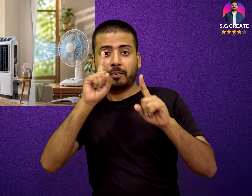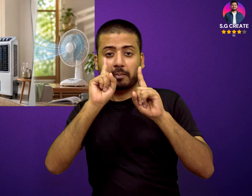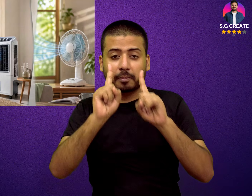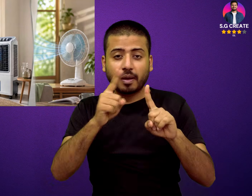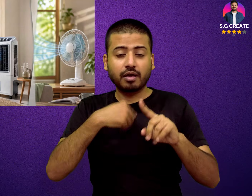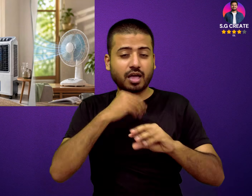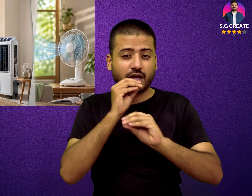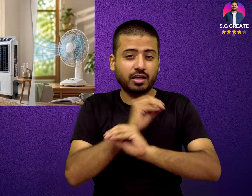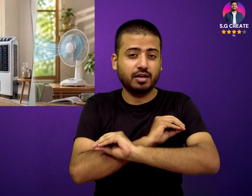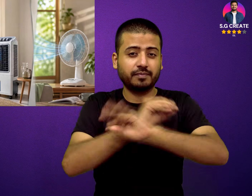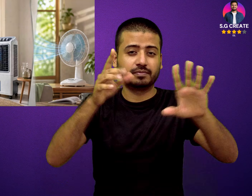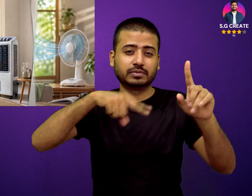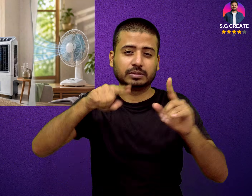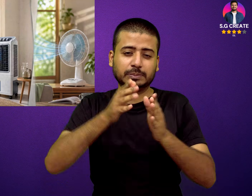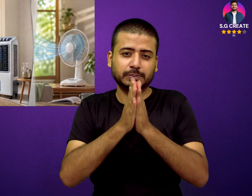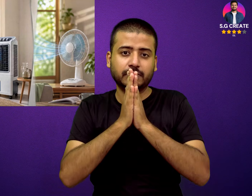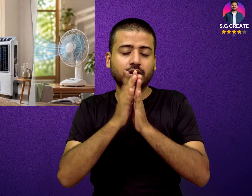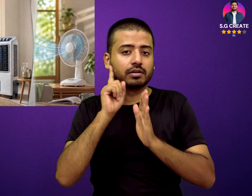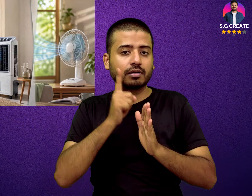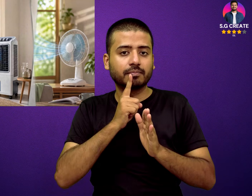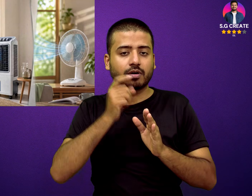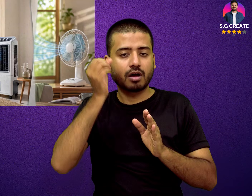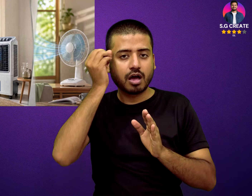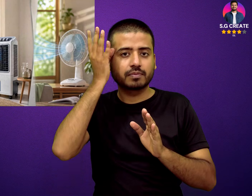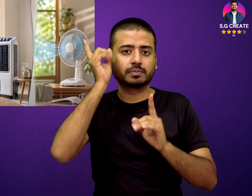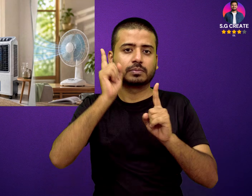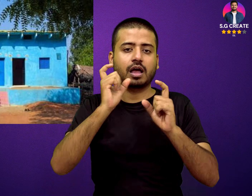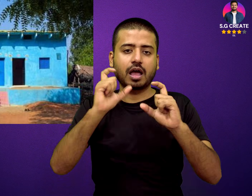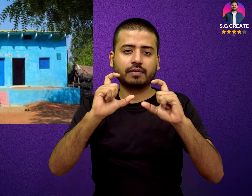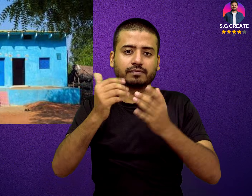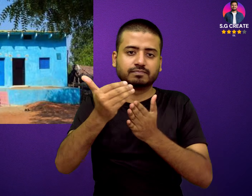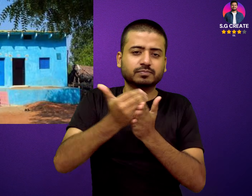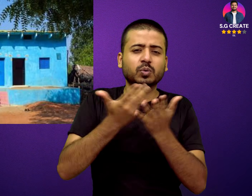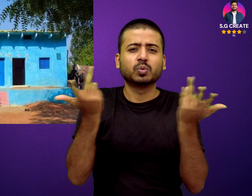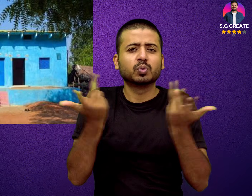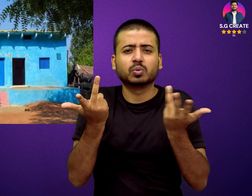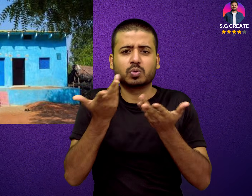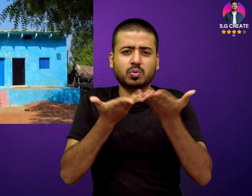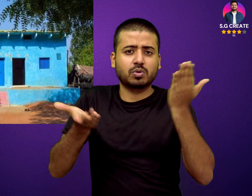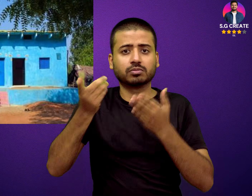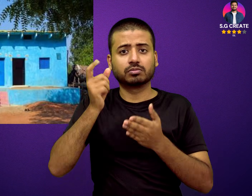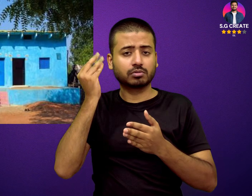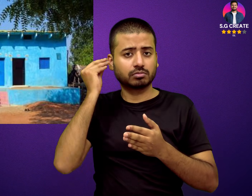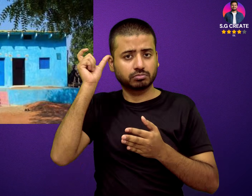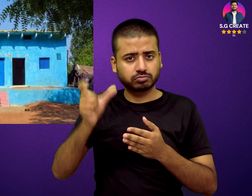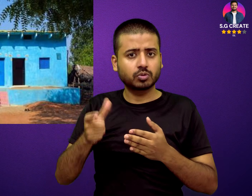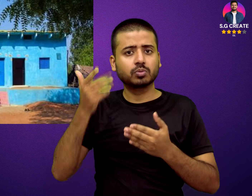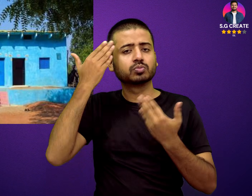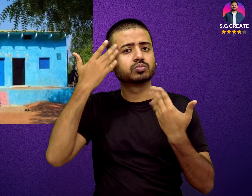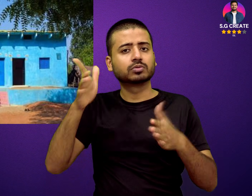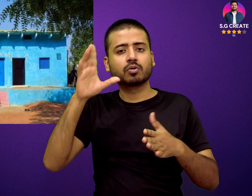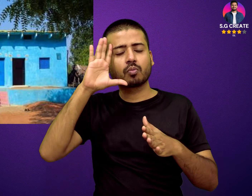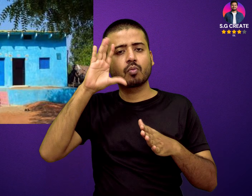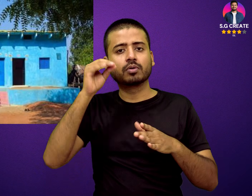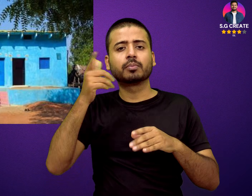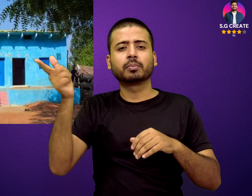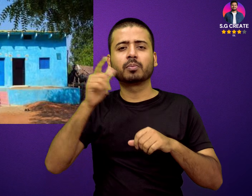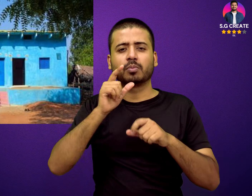happens: water is an excellent conductor of electricity. When you pour water into a running air cooler, any internal wiring